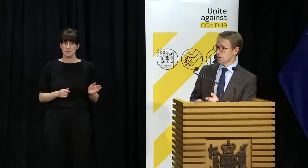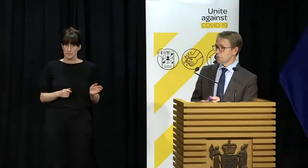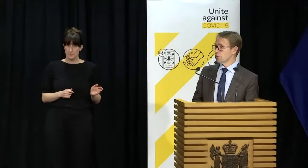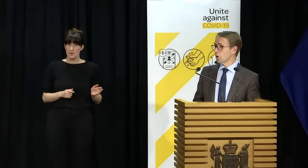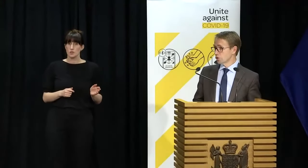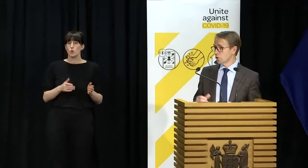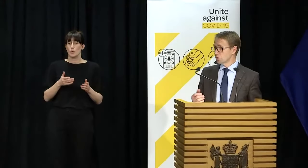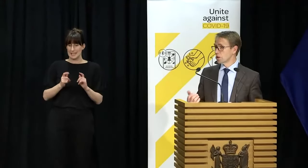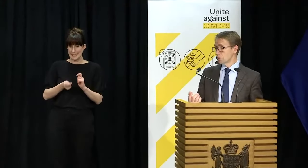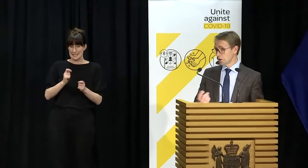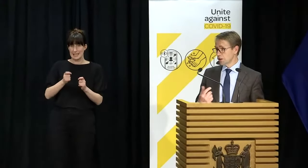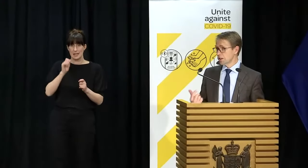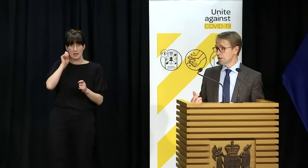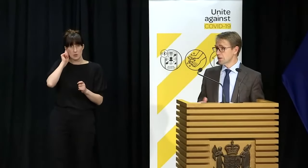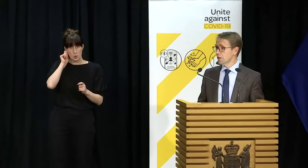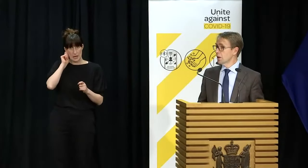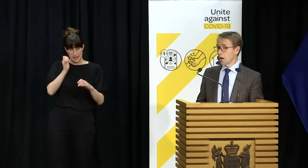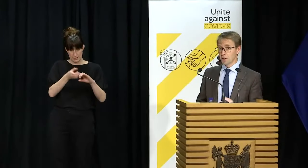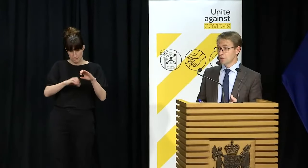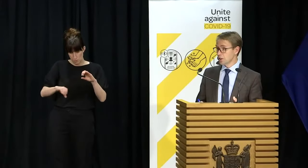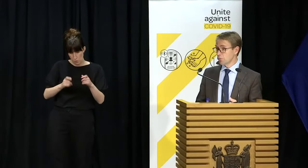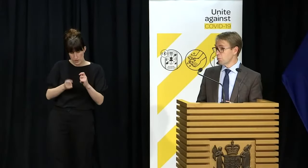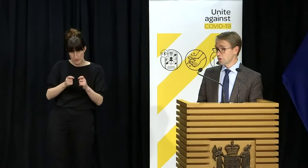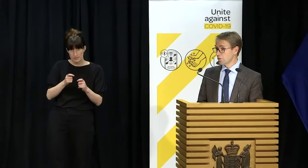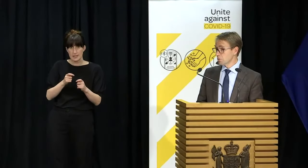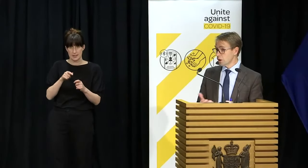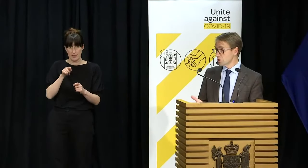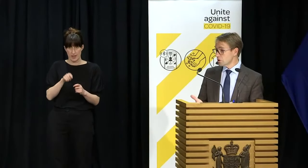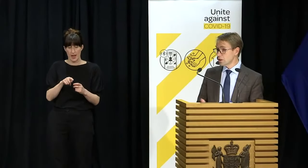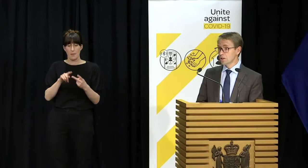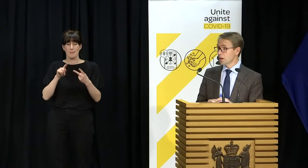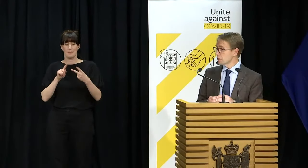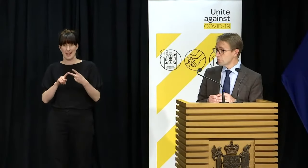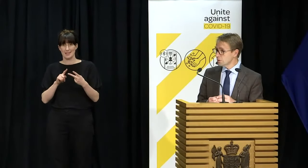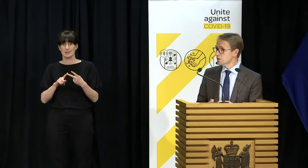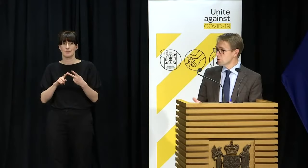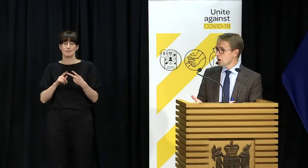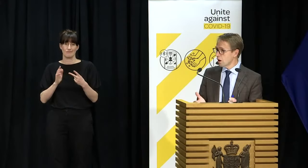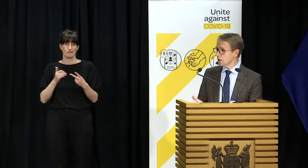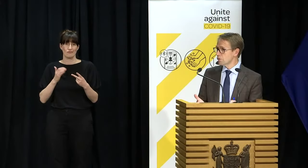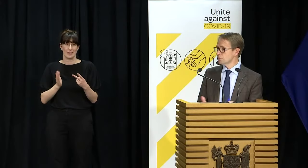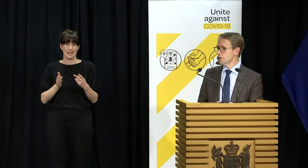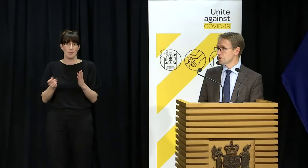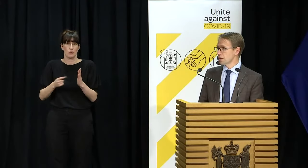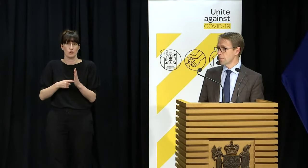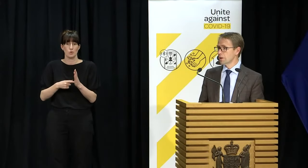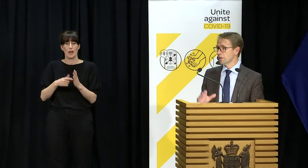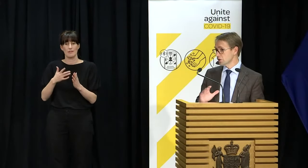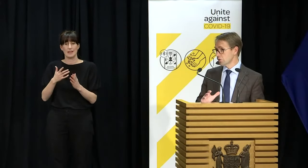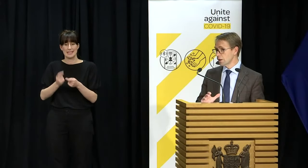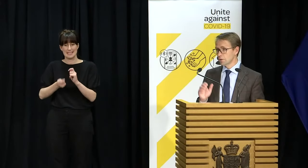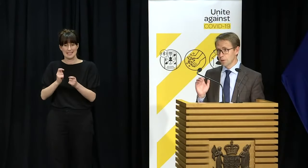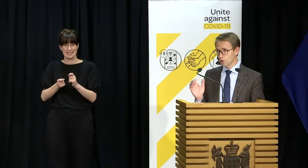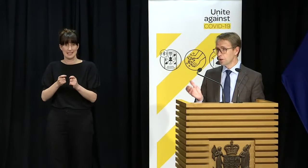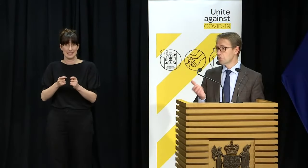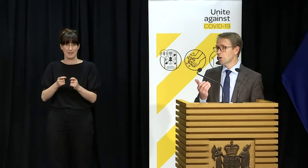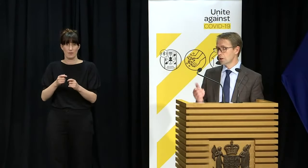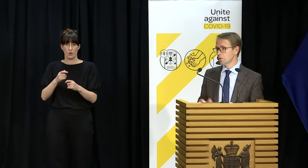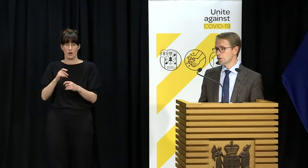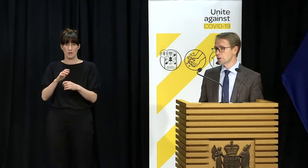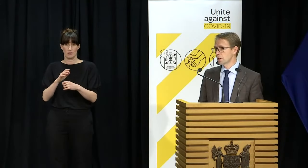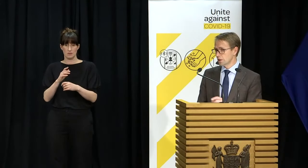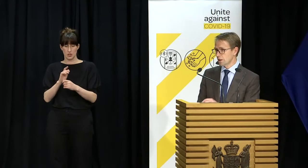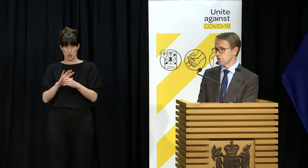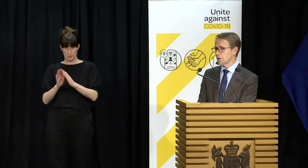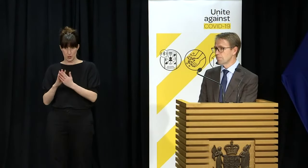wastewater testing, we've got good community testing. I did see reports from Christchurch yesterday that there was a high level of testing happening. That's great, but we need it